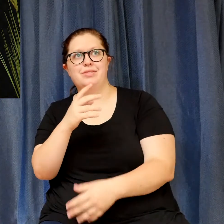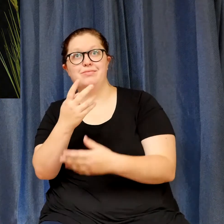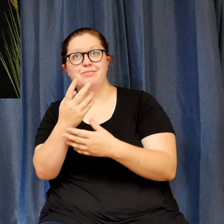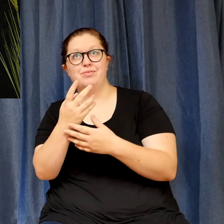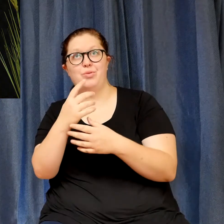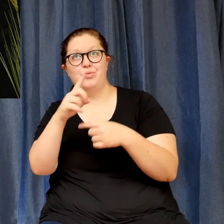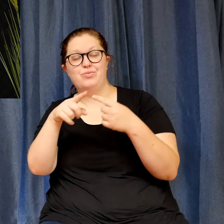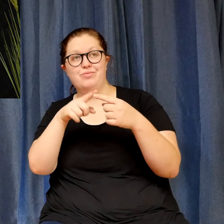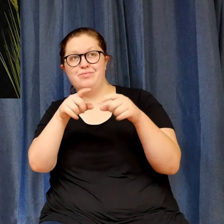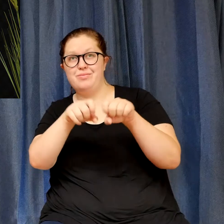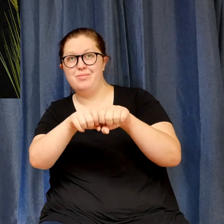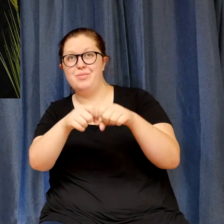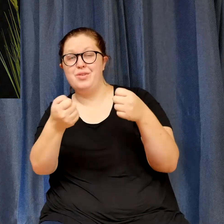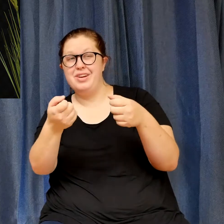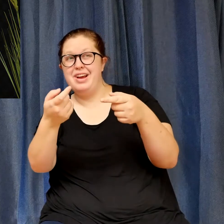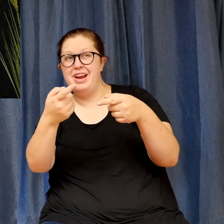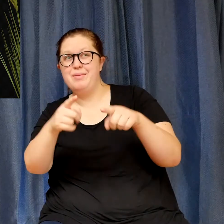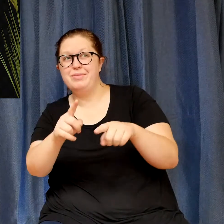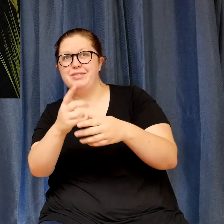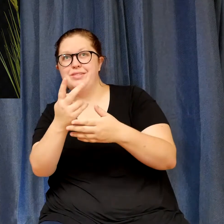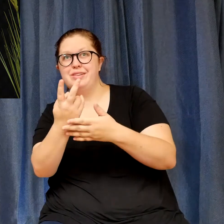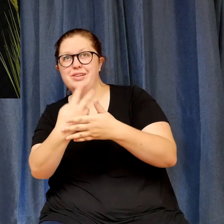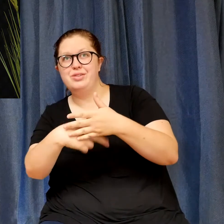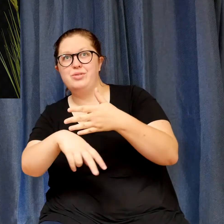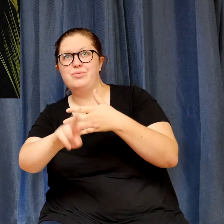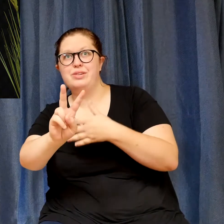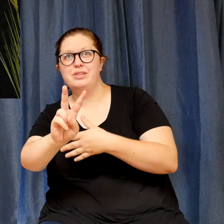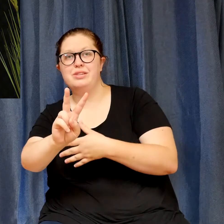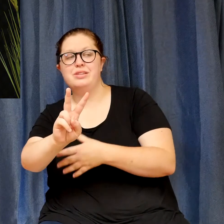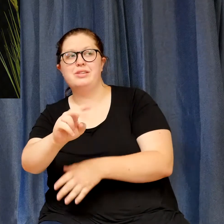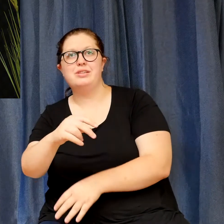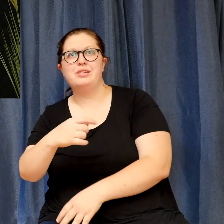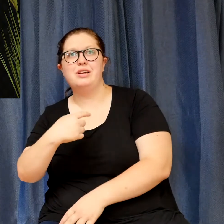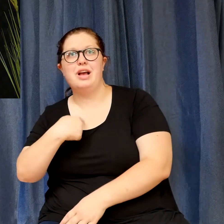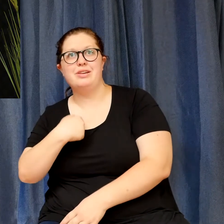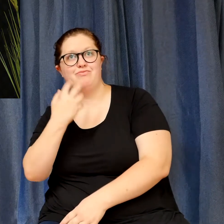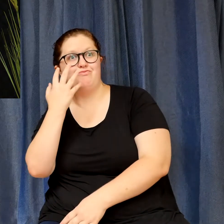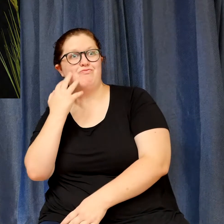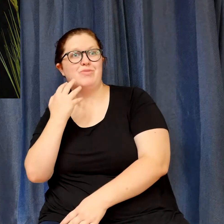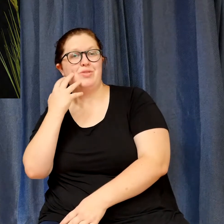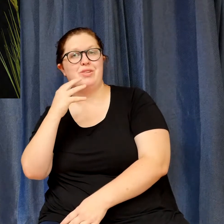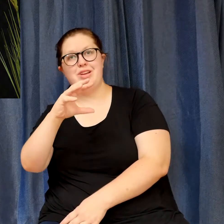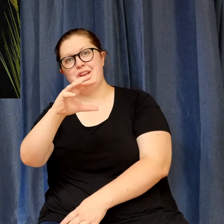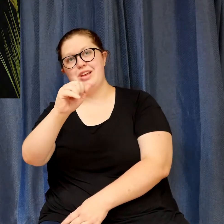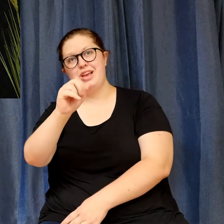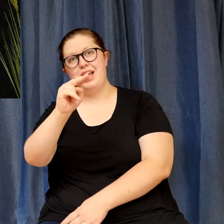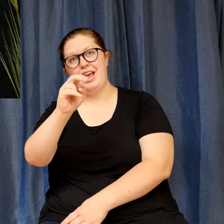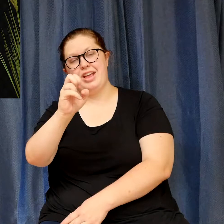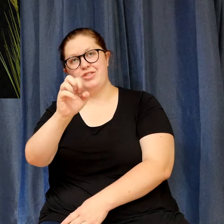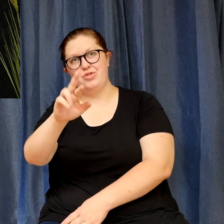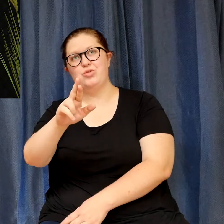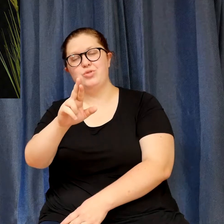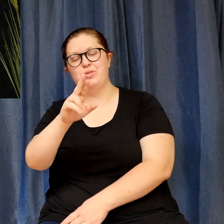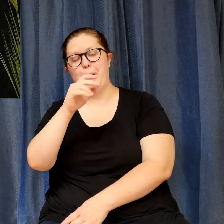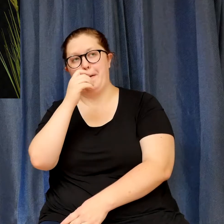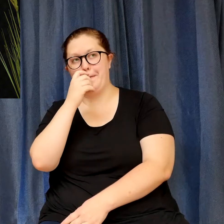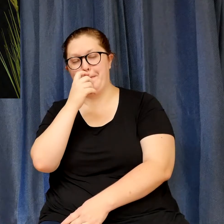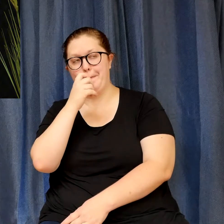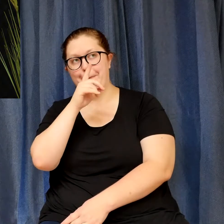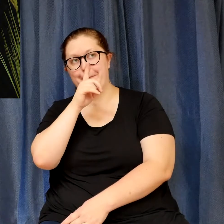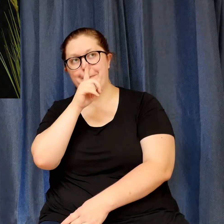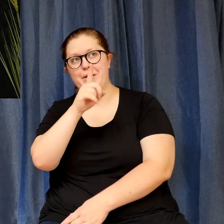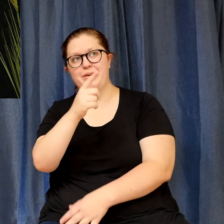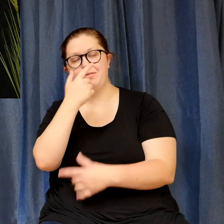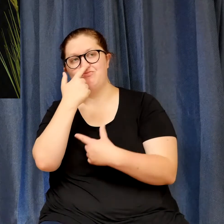2 weeks after that I had an experience of cancer. and it was